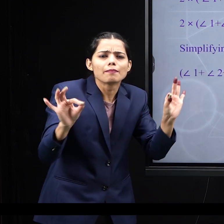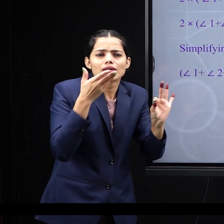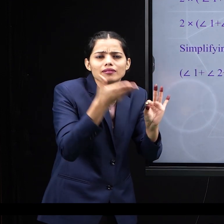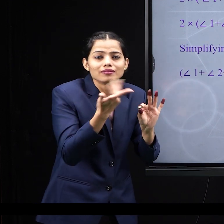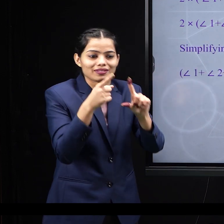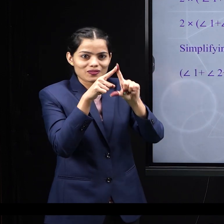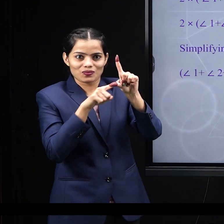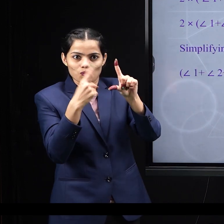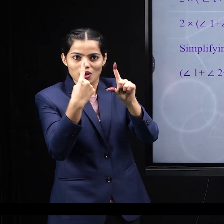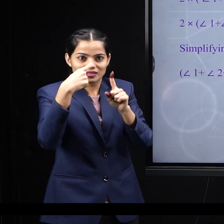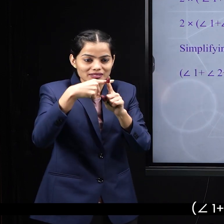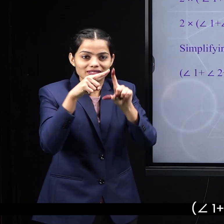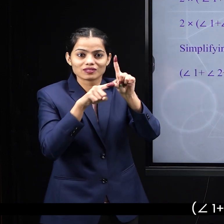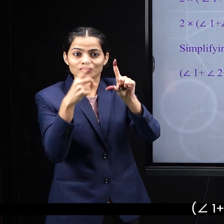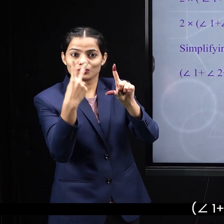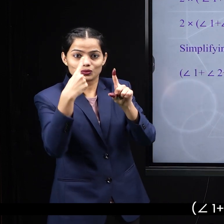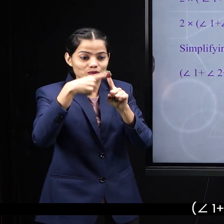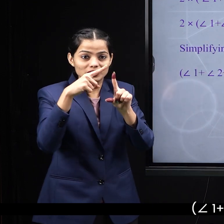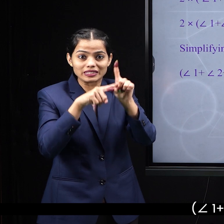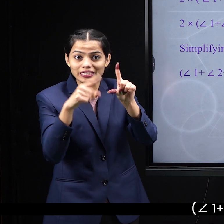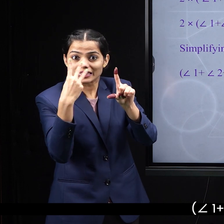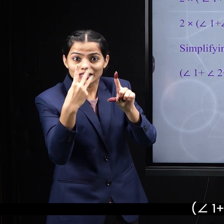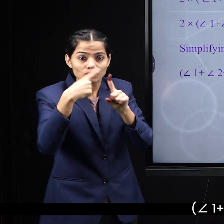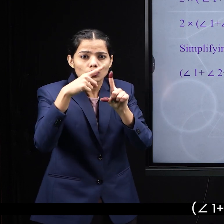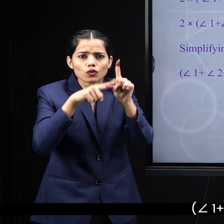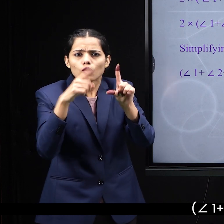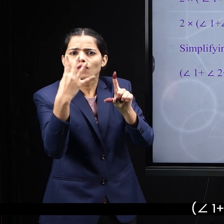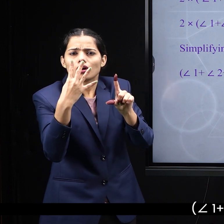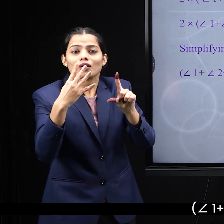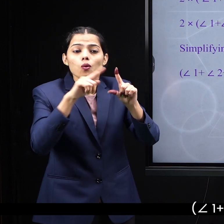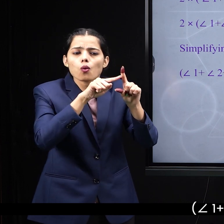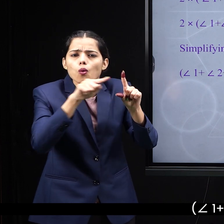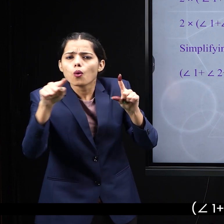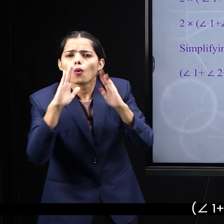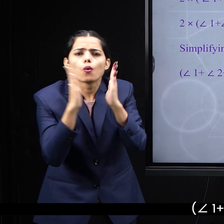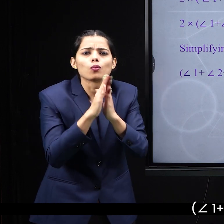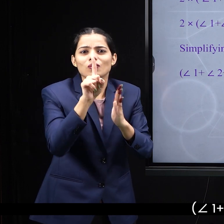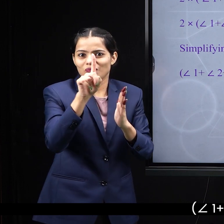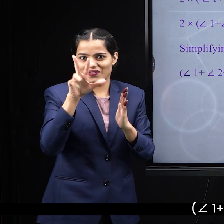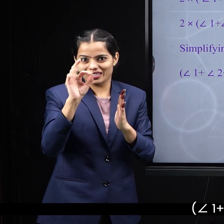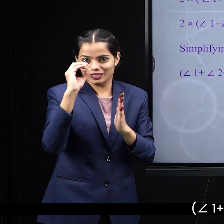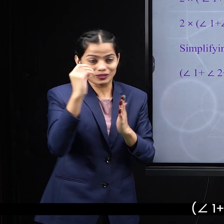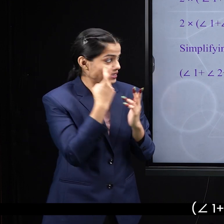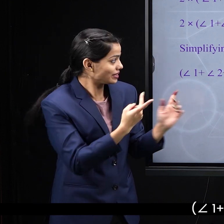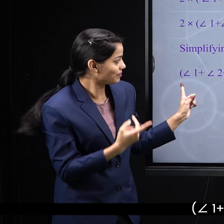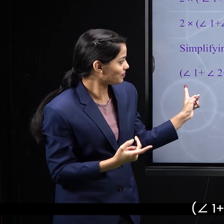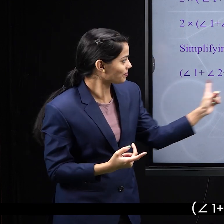Simplifying this, angle 1 plus angle 2 plus angle 3 plus angle 4 is equal to 180 degree.